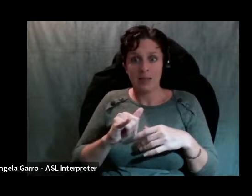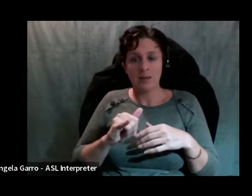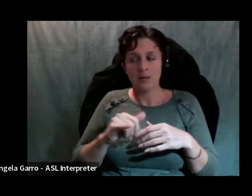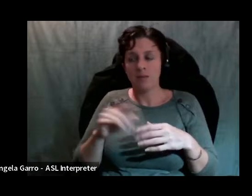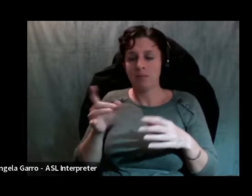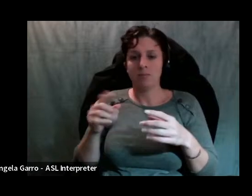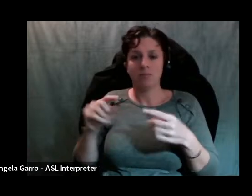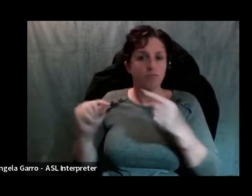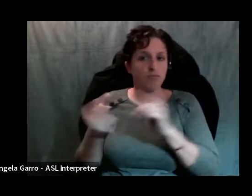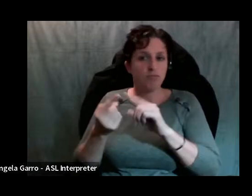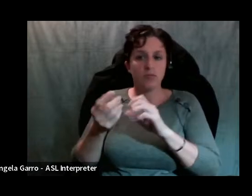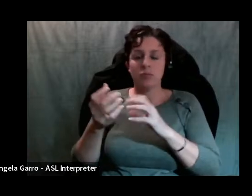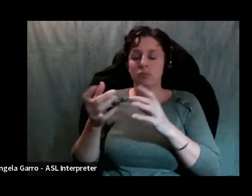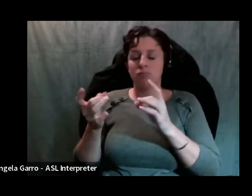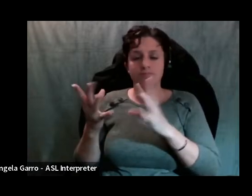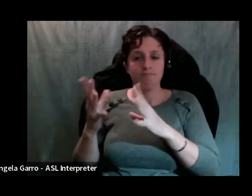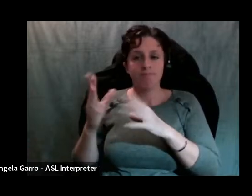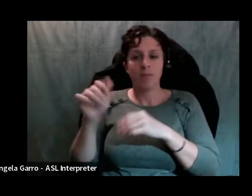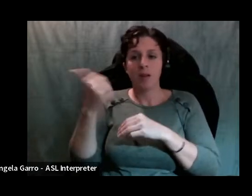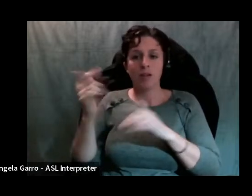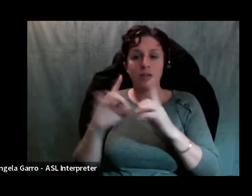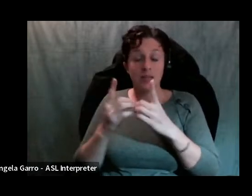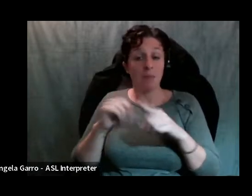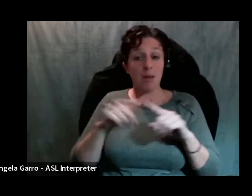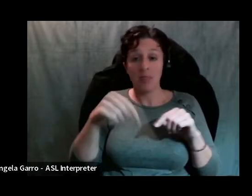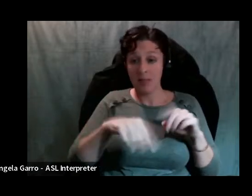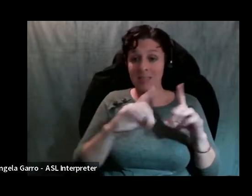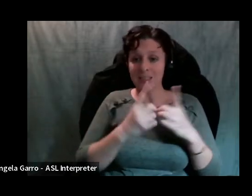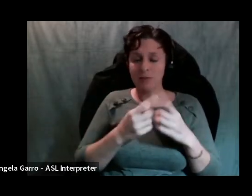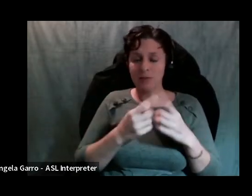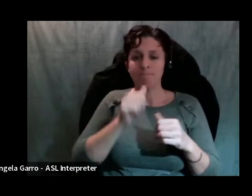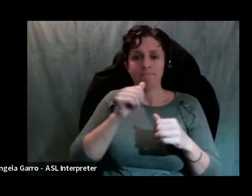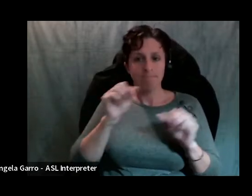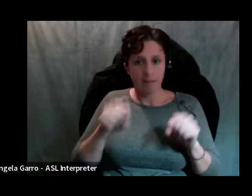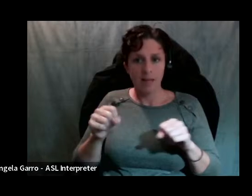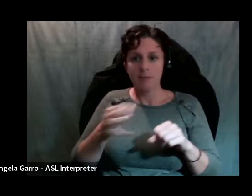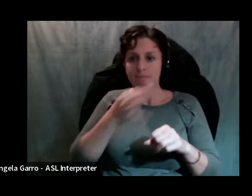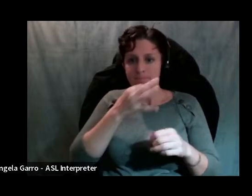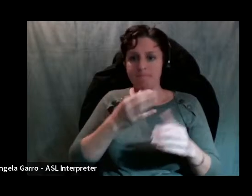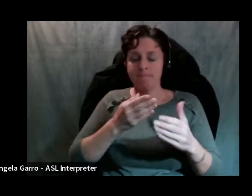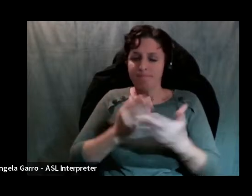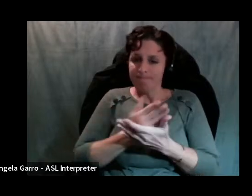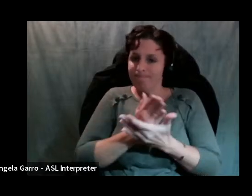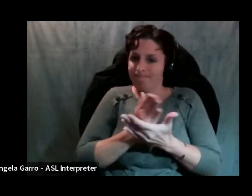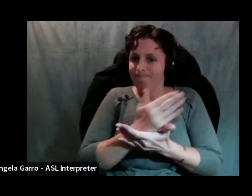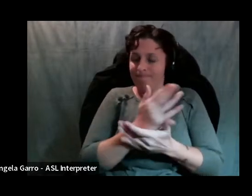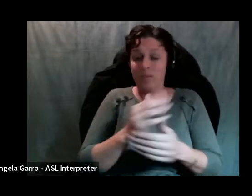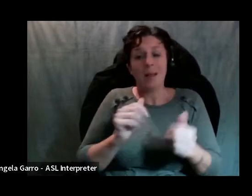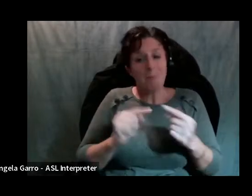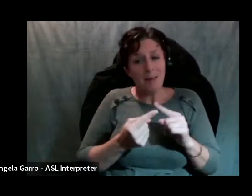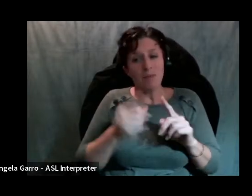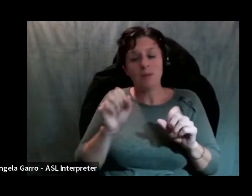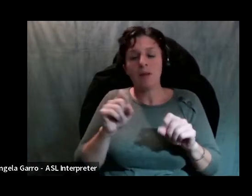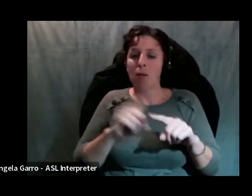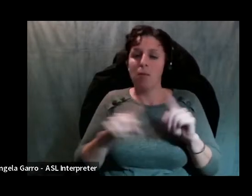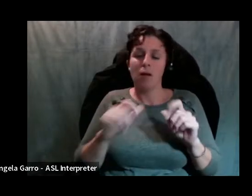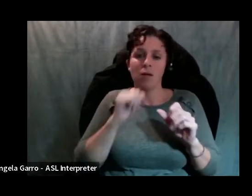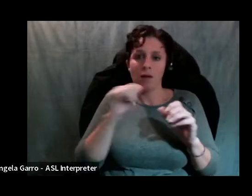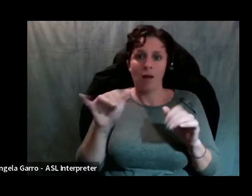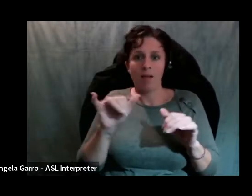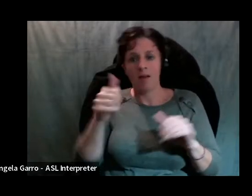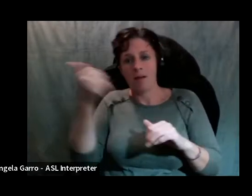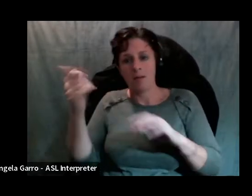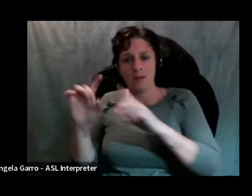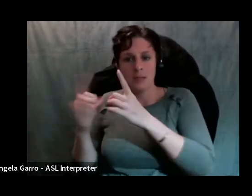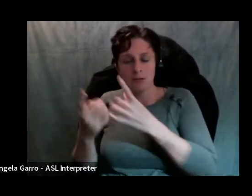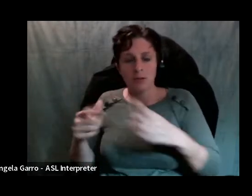districts. And this district has been able to move through it with some pain, but not nearly as much as some other districts. So thank you for that. And then with